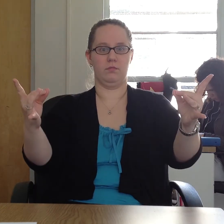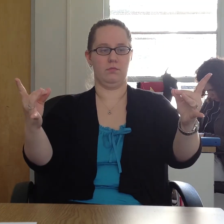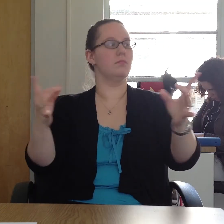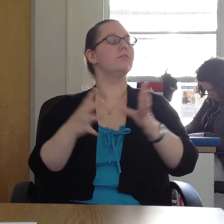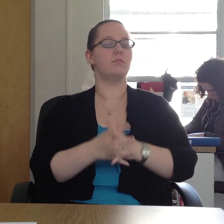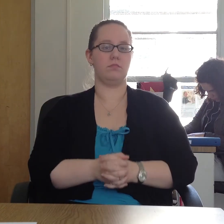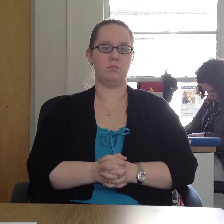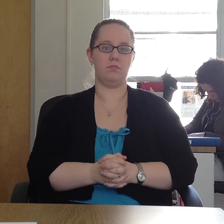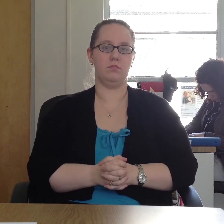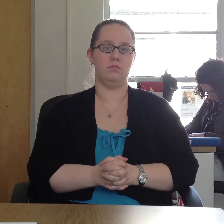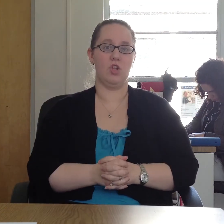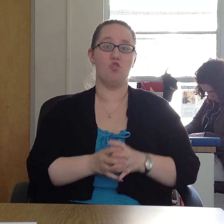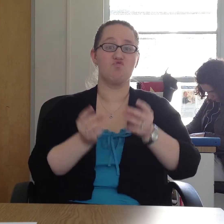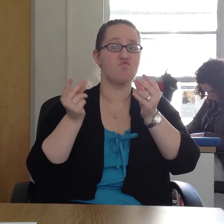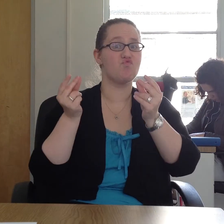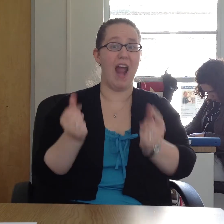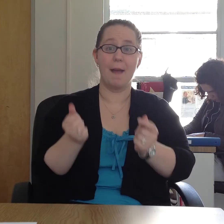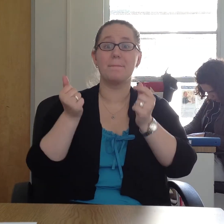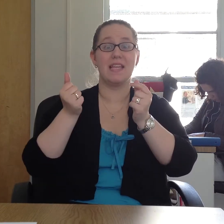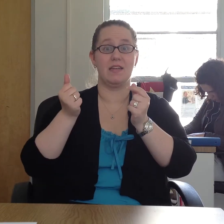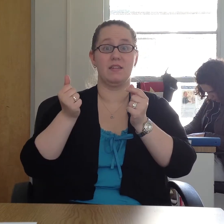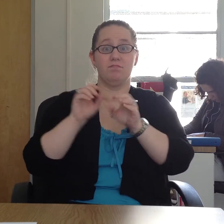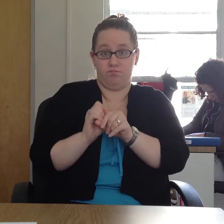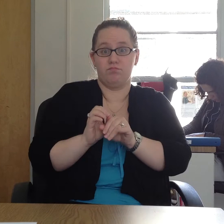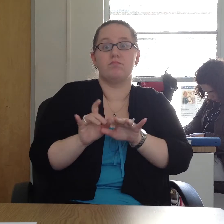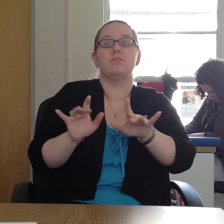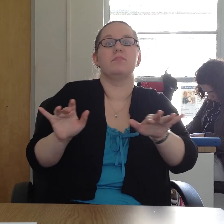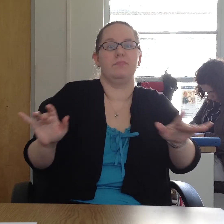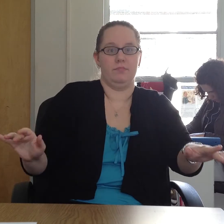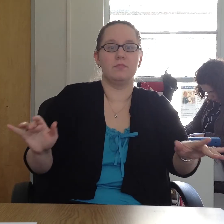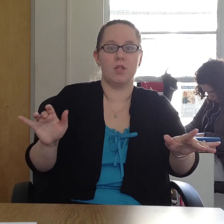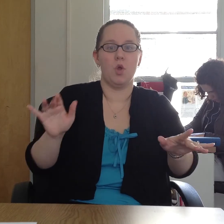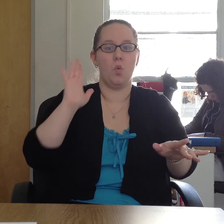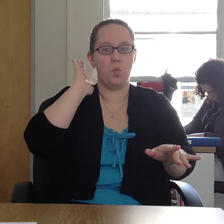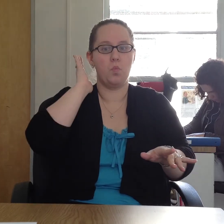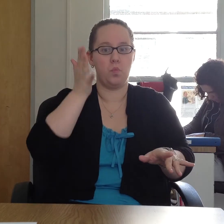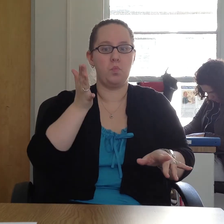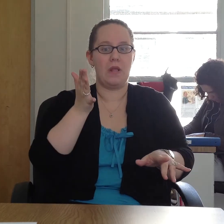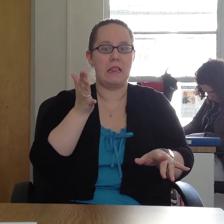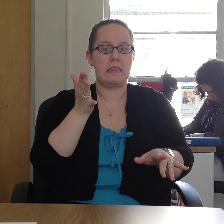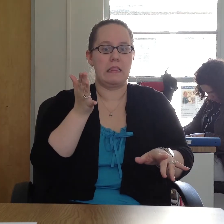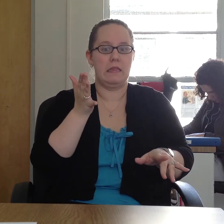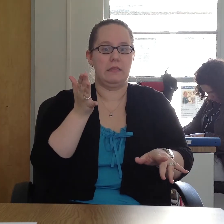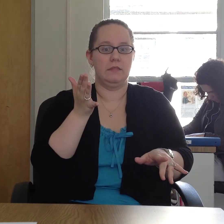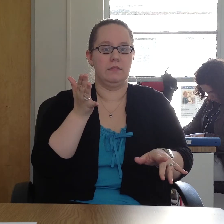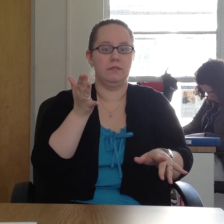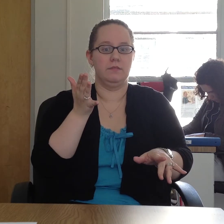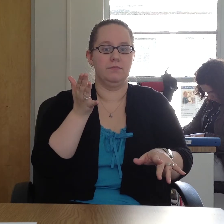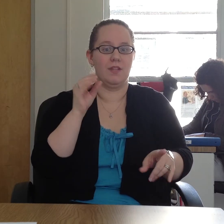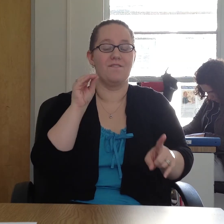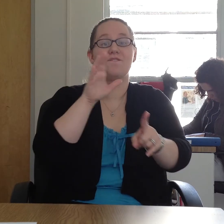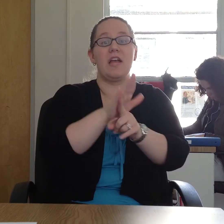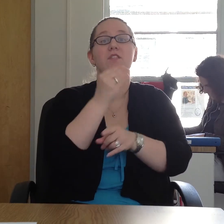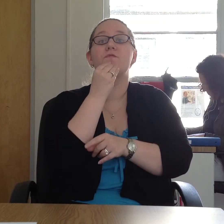Rapid bacterial multiplication compromises food safety. This happens under certain